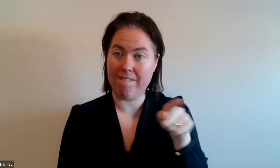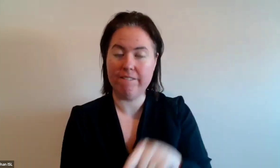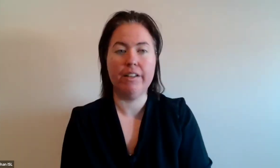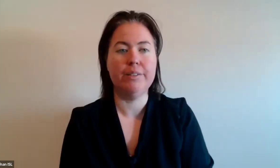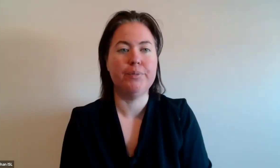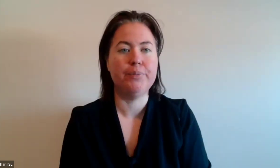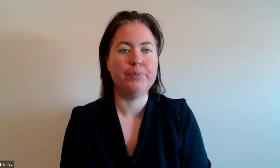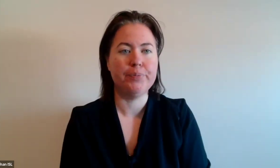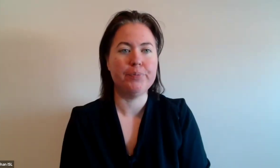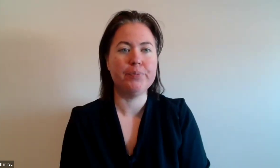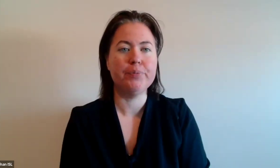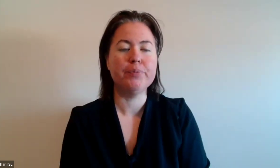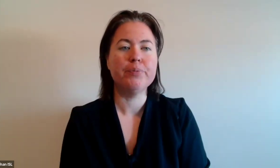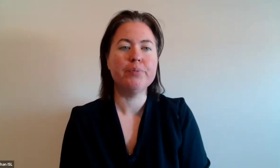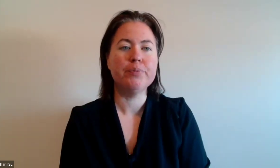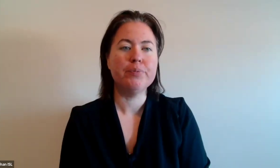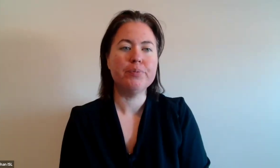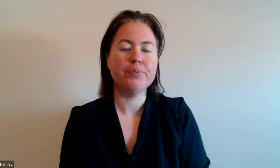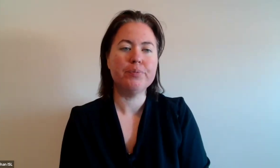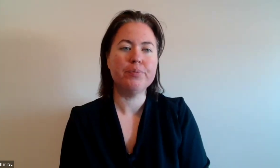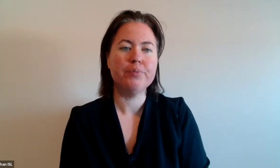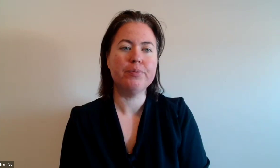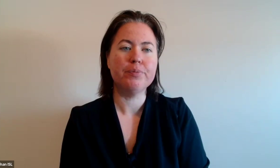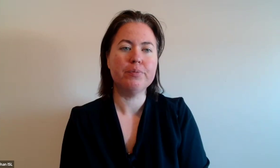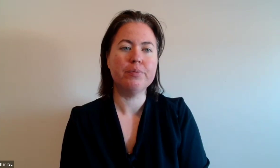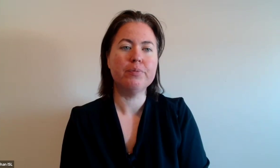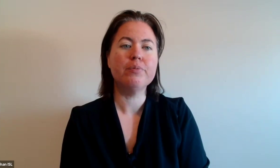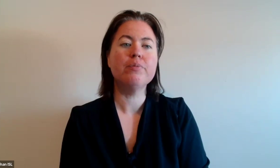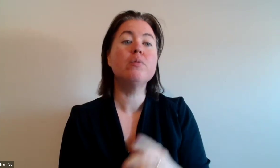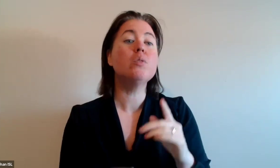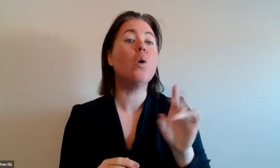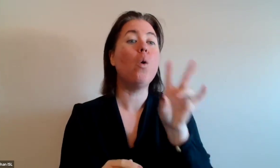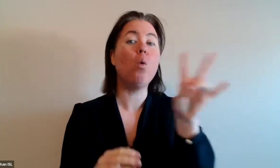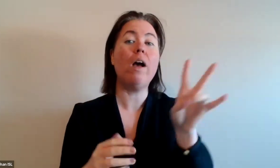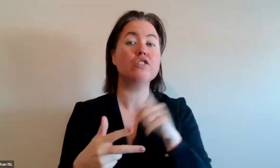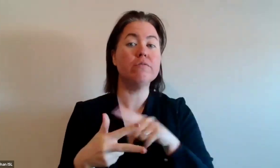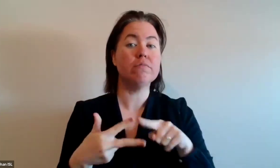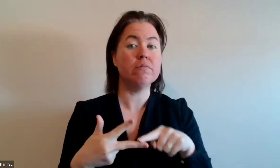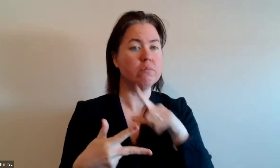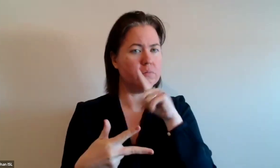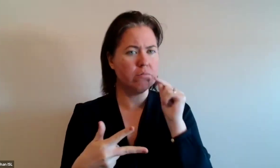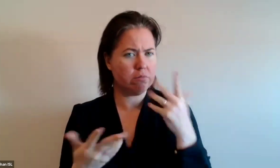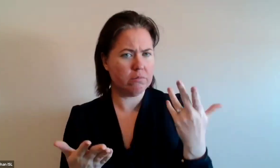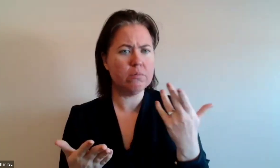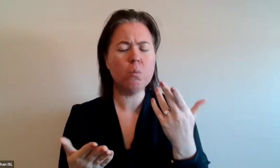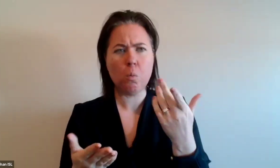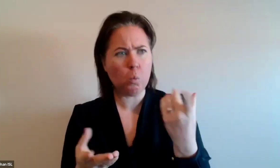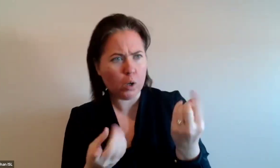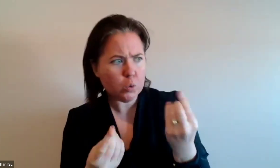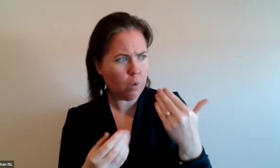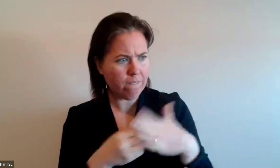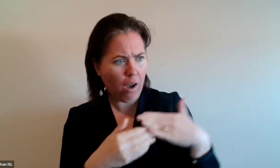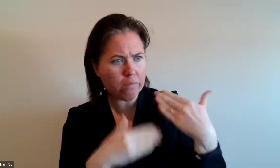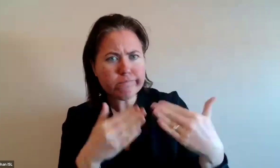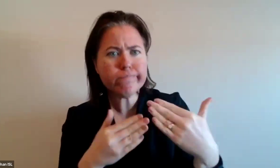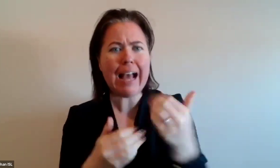there for Article 12, we suggested as questions, what steps are taken to repeal